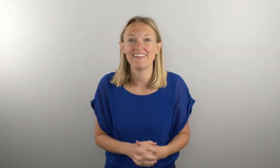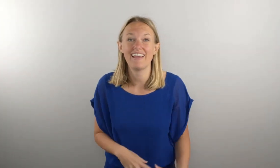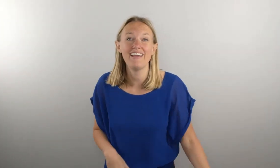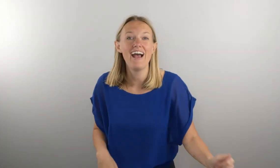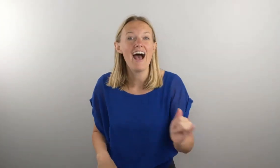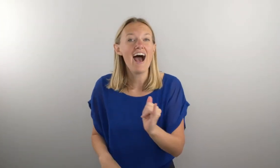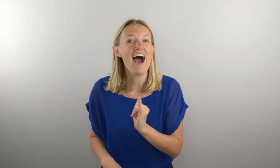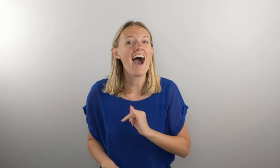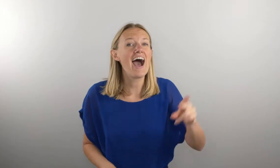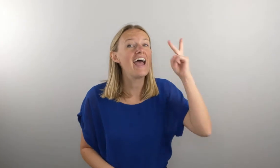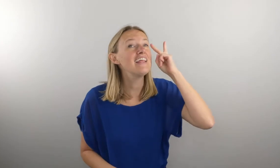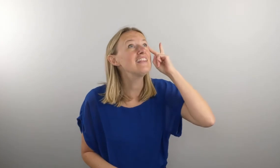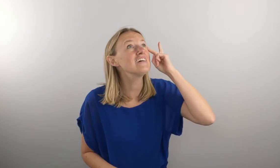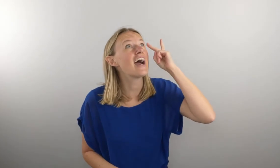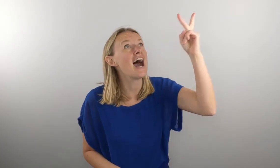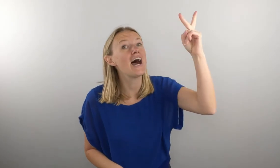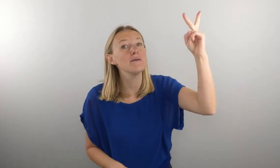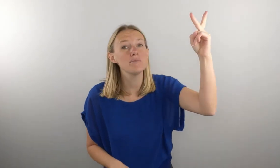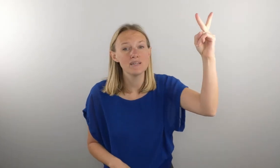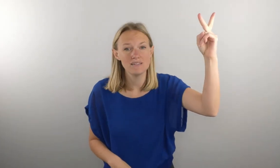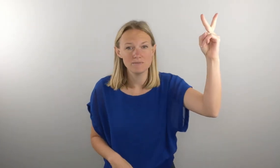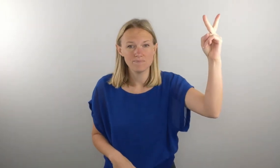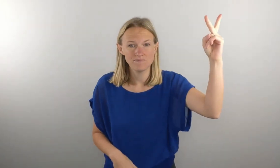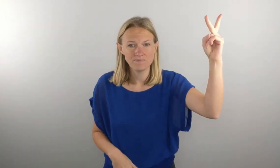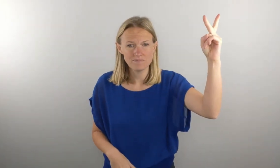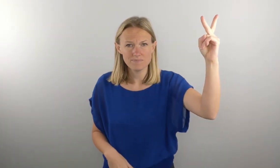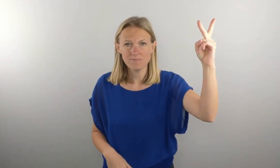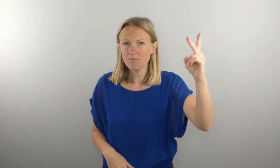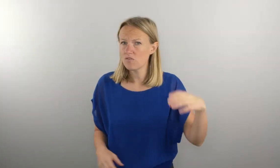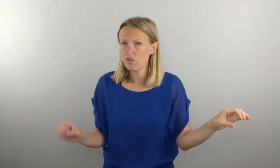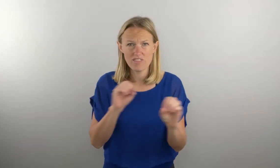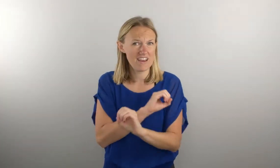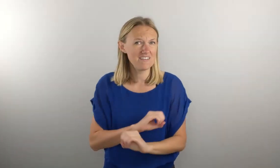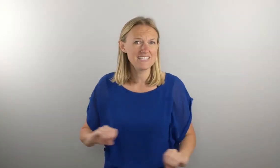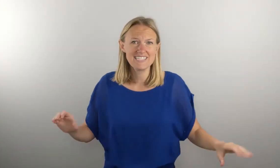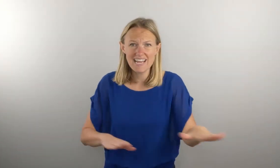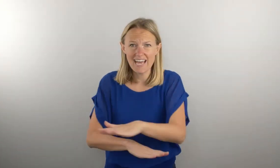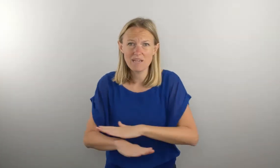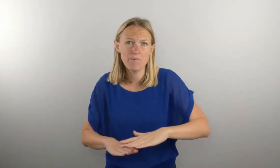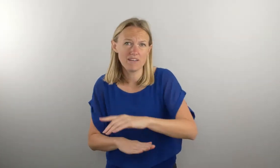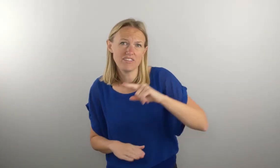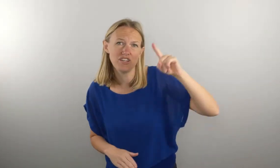okay? I look up, for there is none above you.